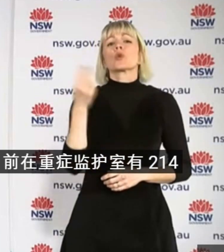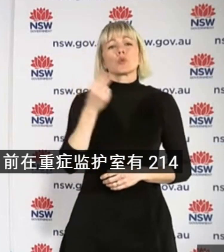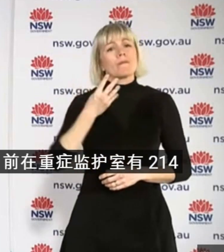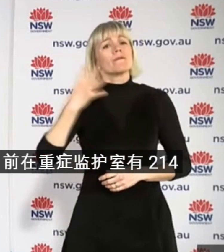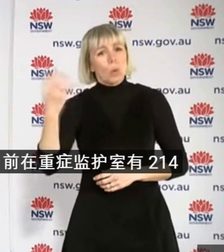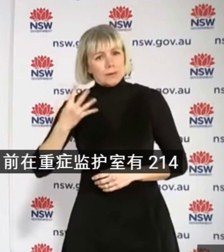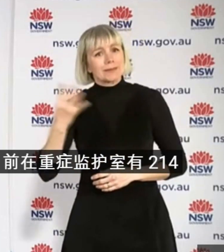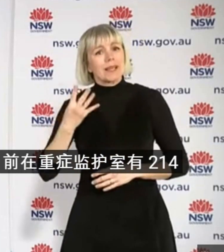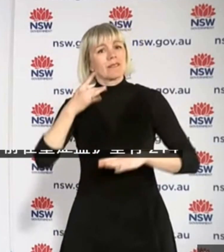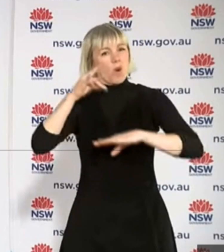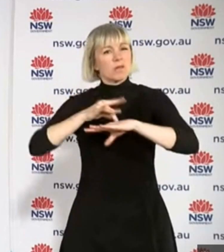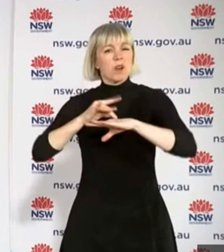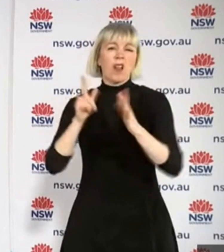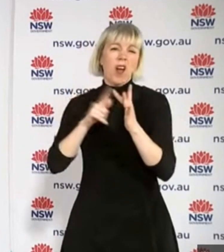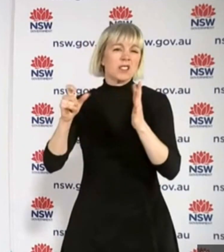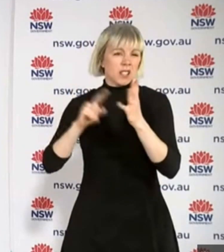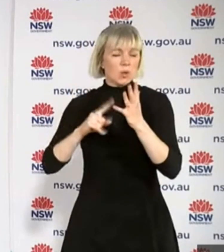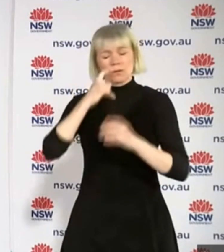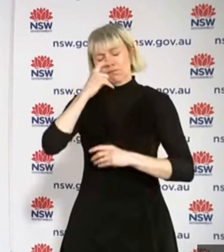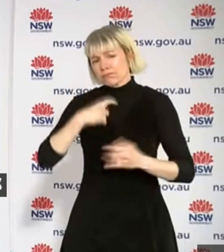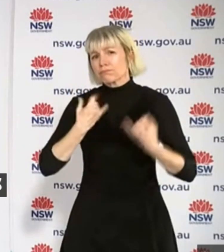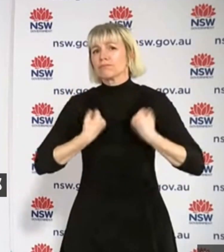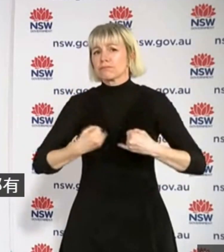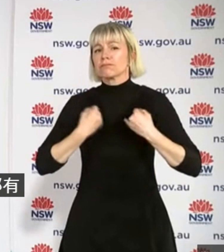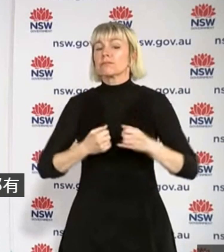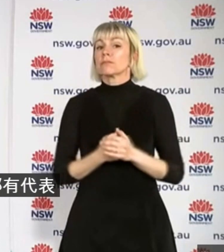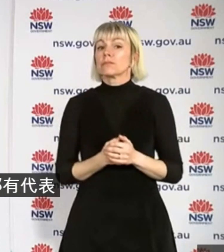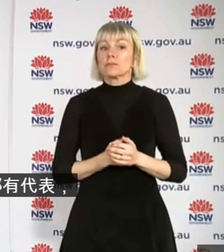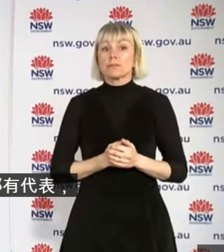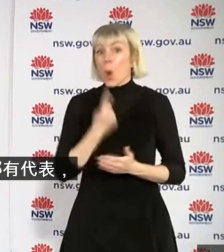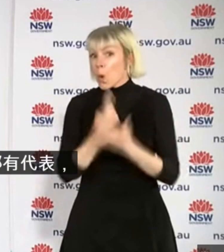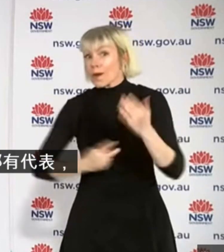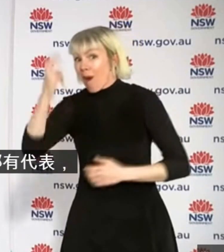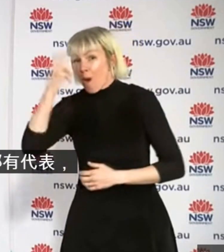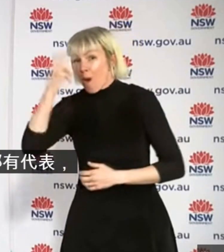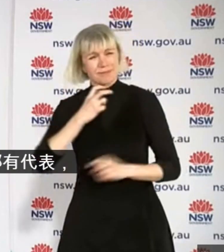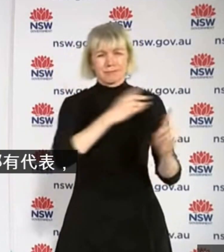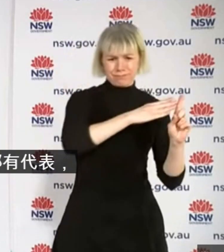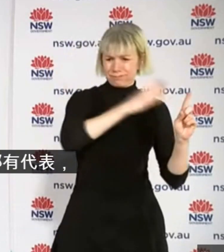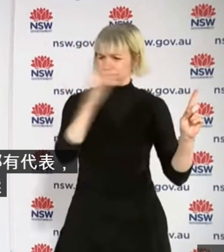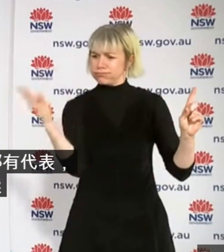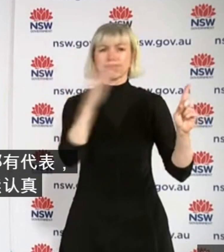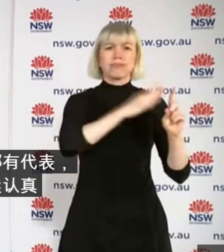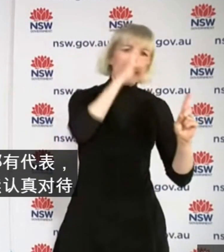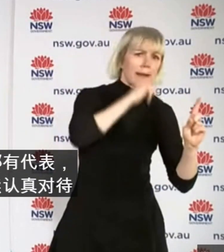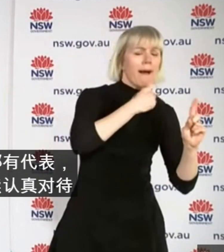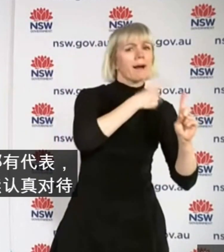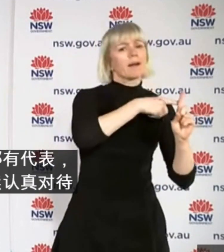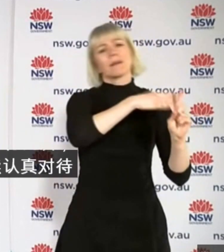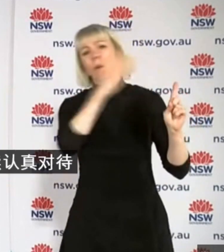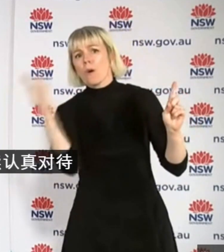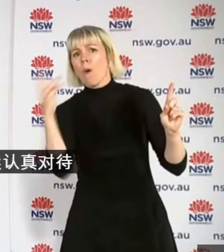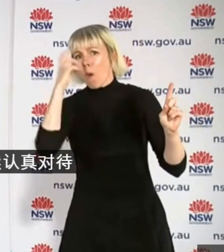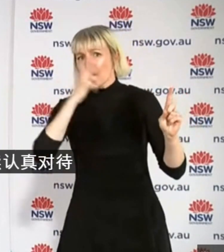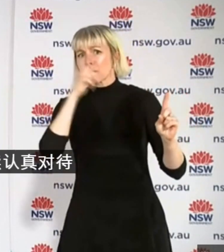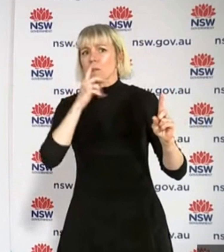to re-emphasise, all age groups are represented in ICU, so it is critical that we continue to take